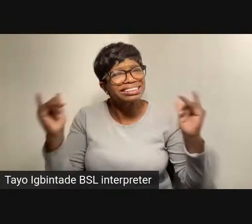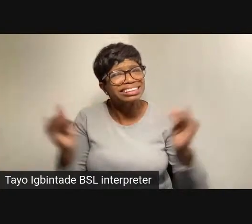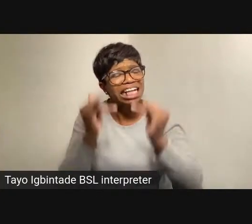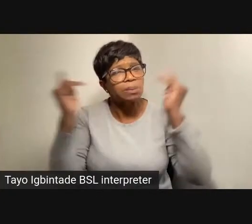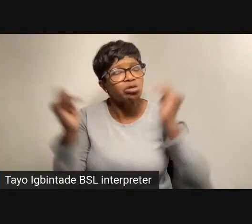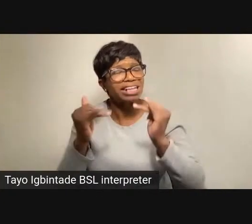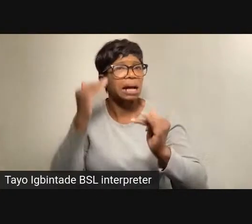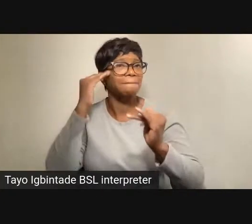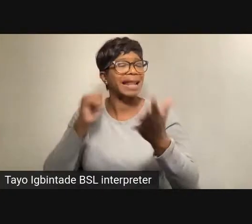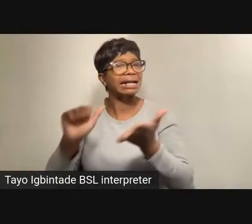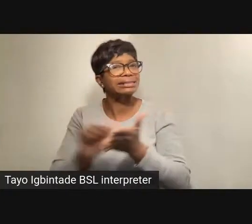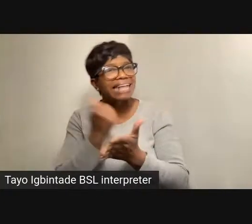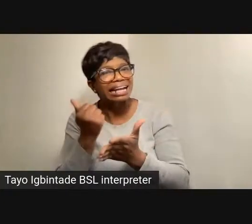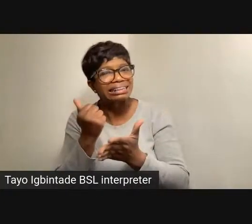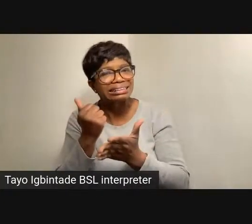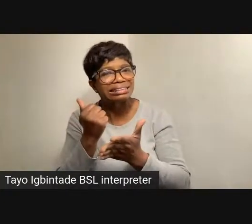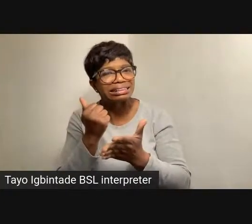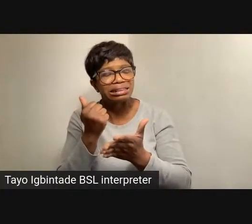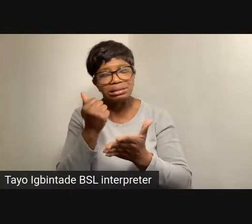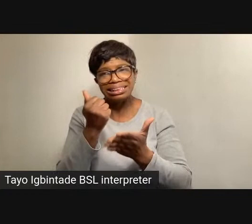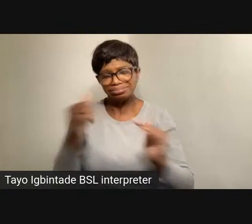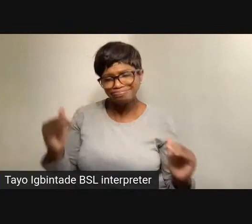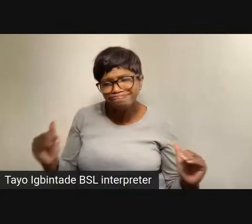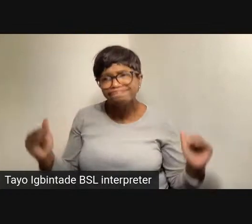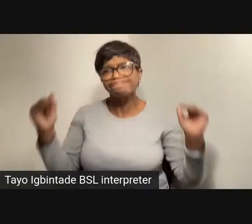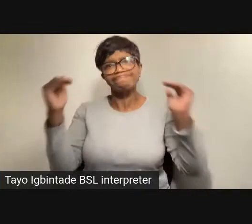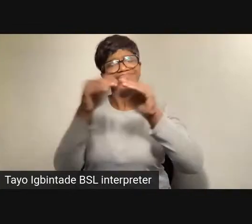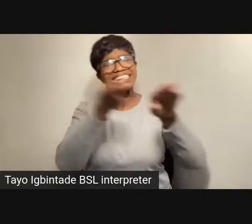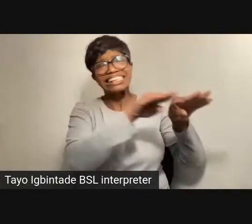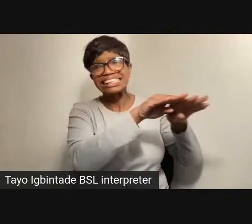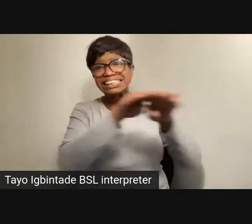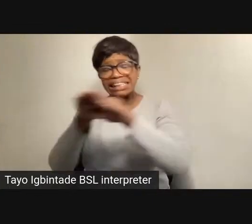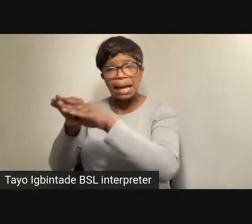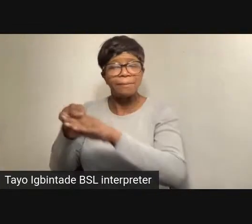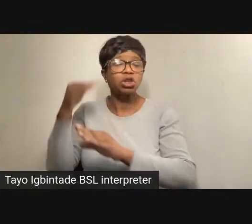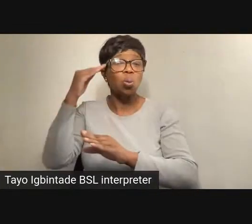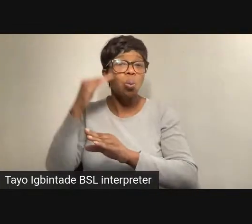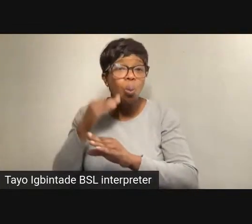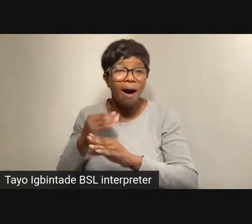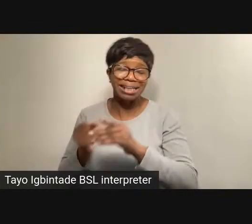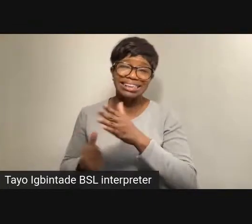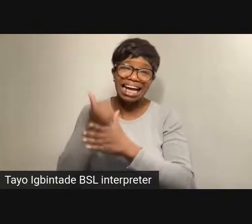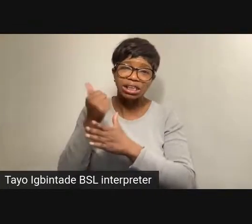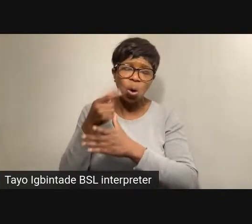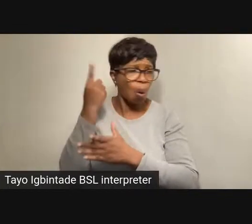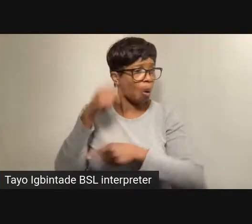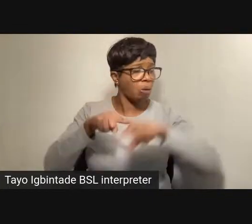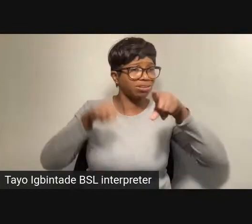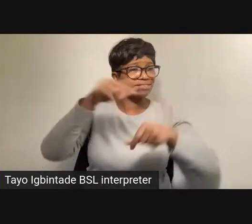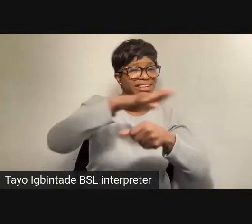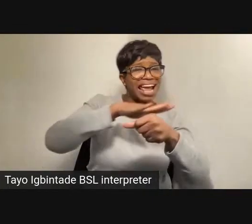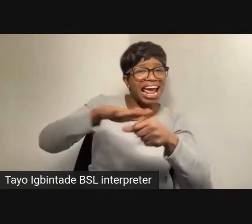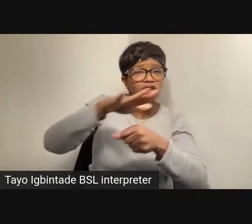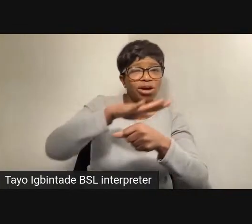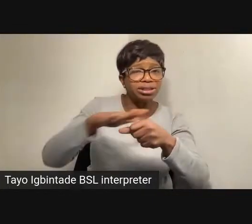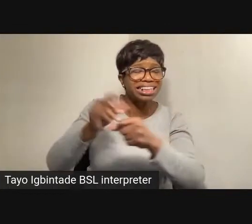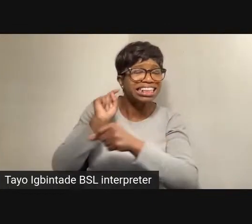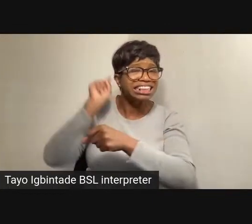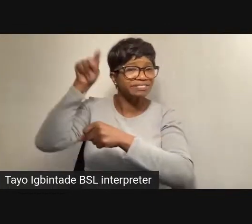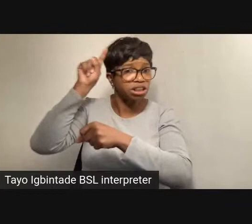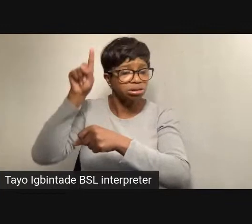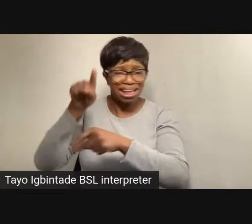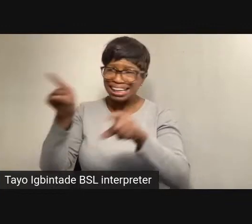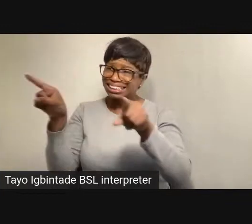values that at par with white talent in all disciplines and innovation, and then rewards it in equal